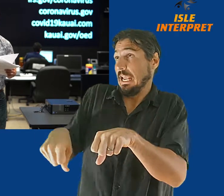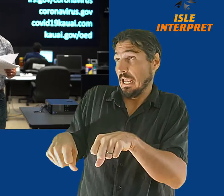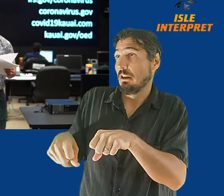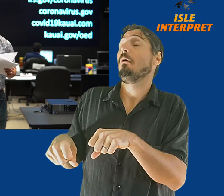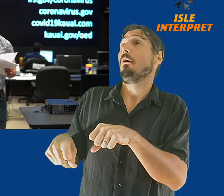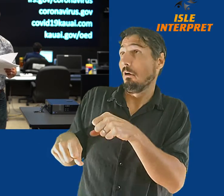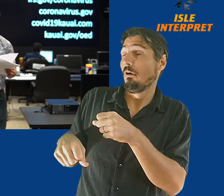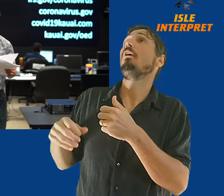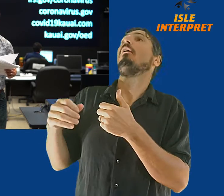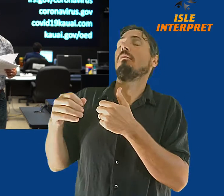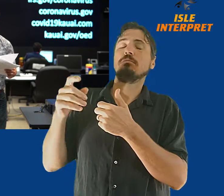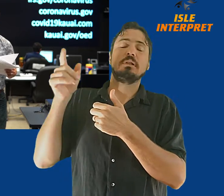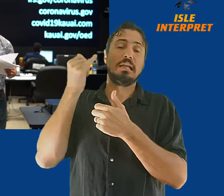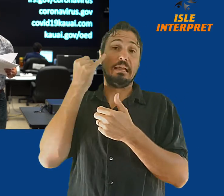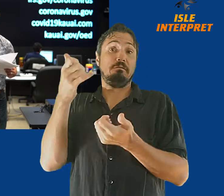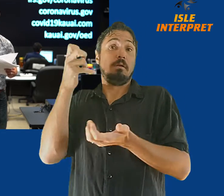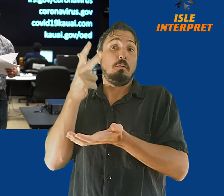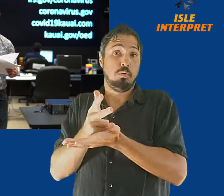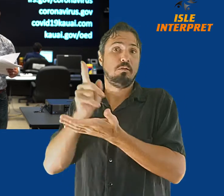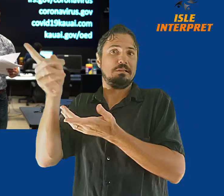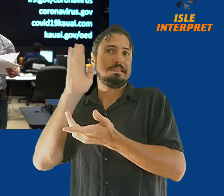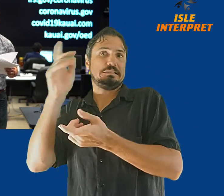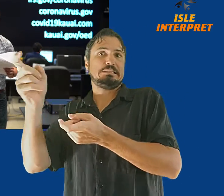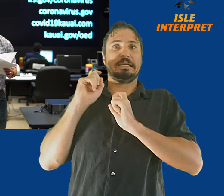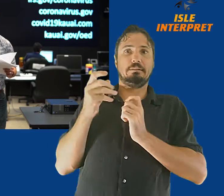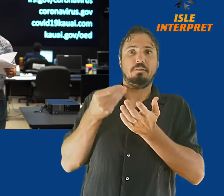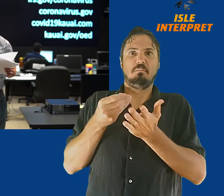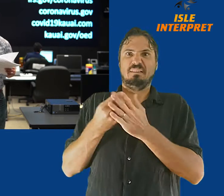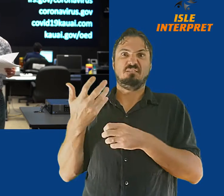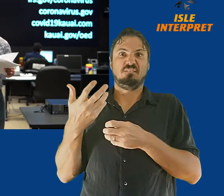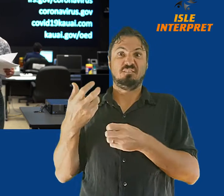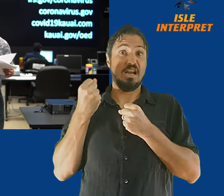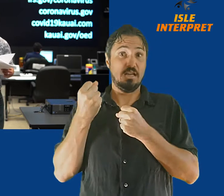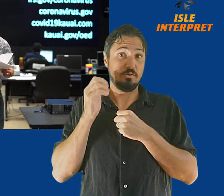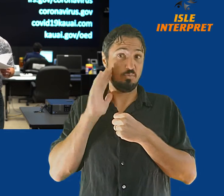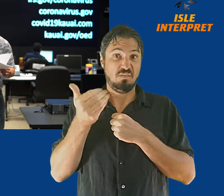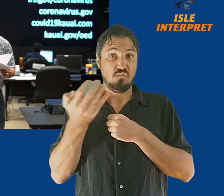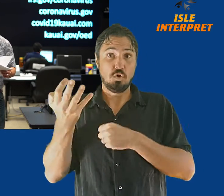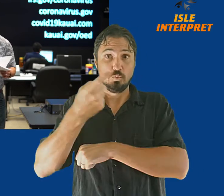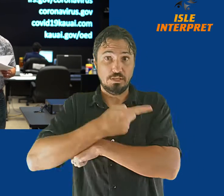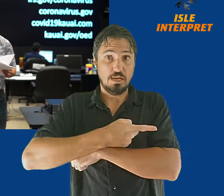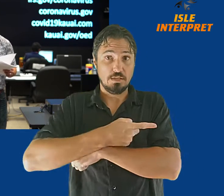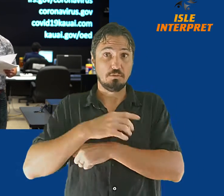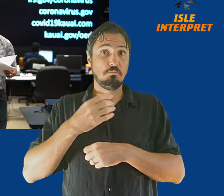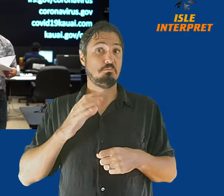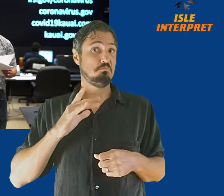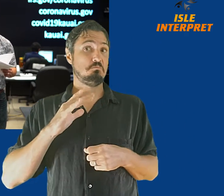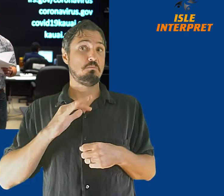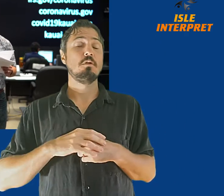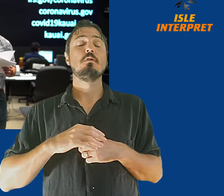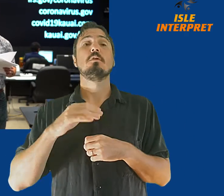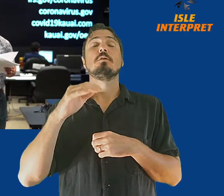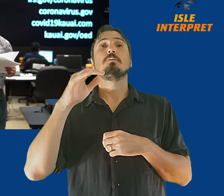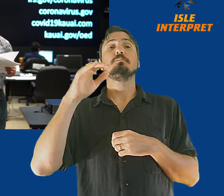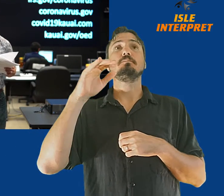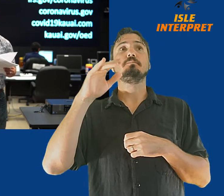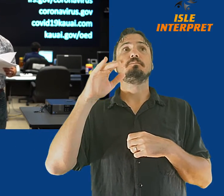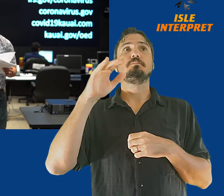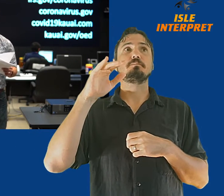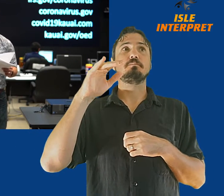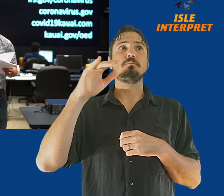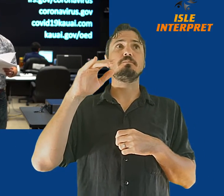eligibility is temporarily expanded to include other categories of small businesses, such as